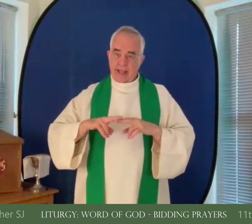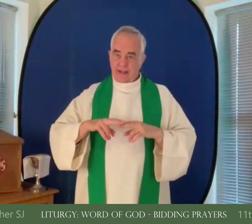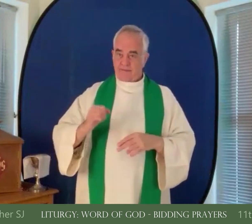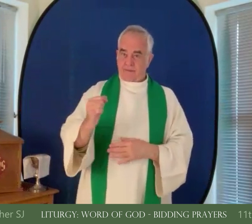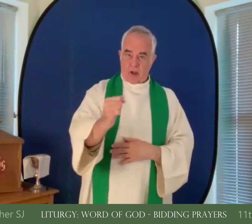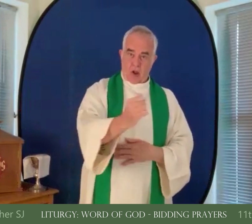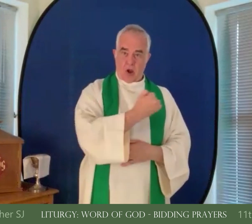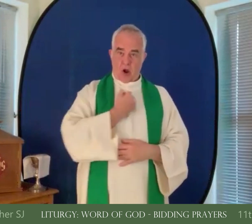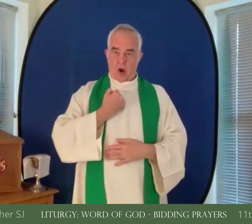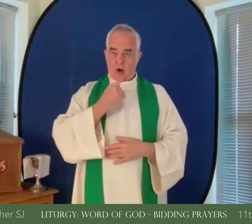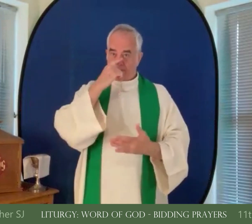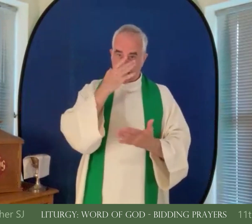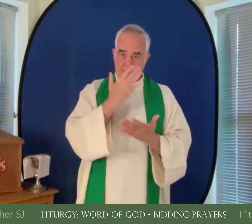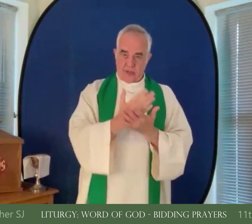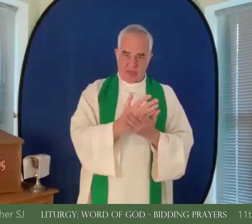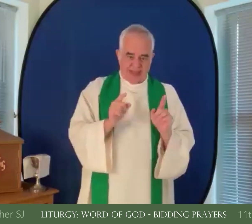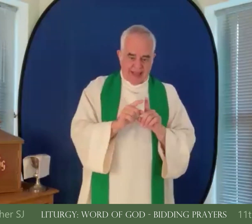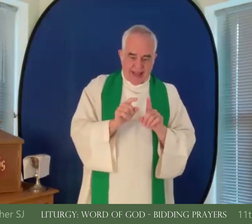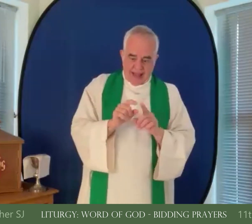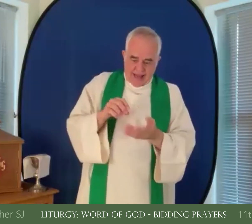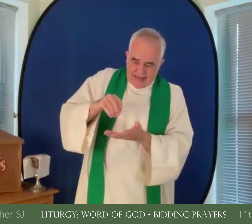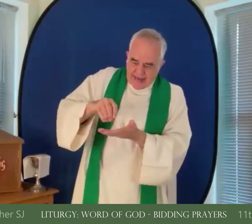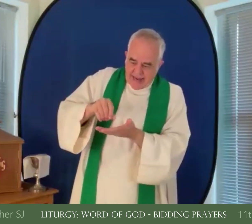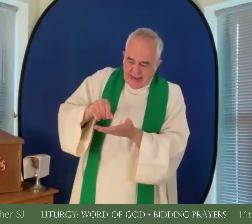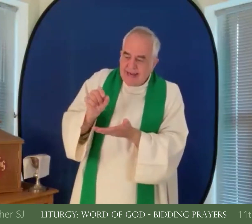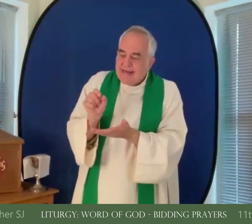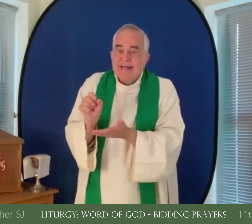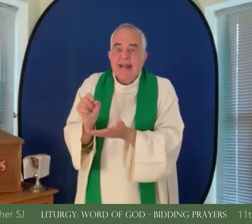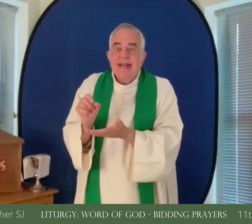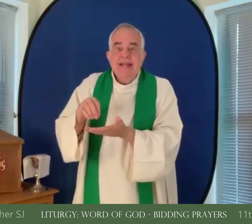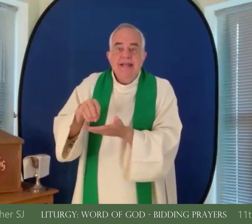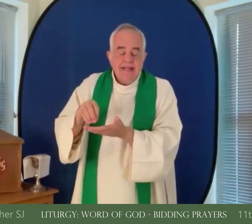If our faith like tea